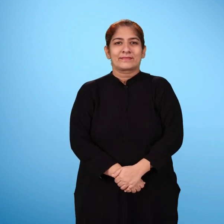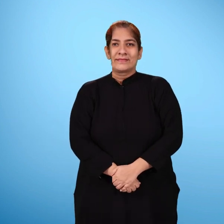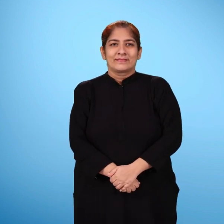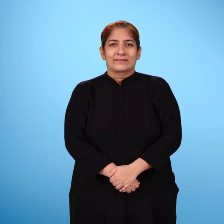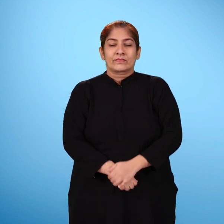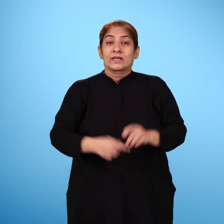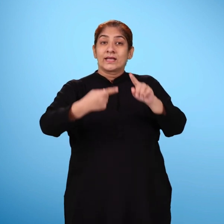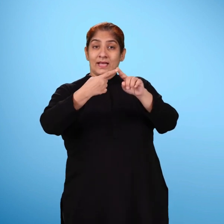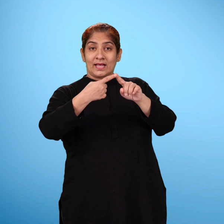Option E.